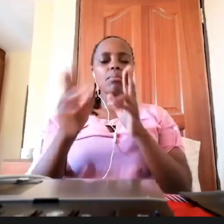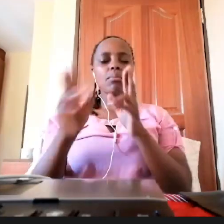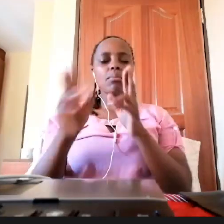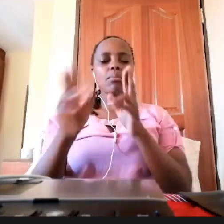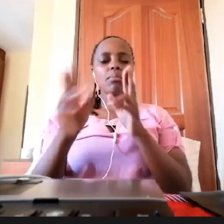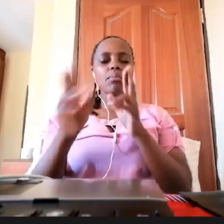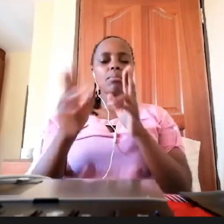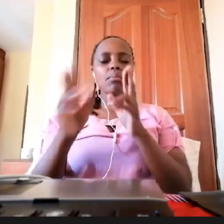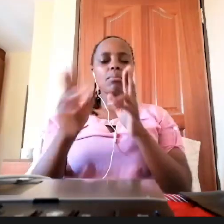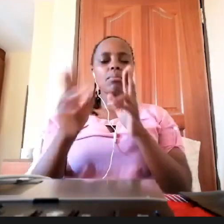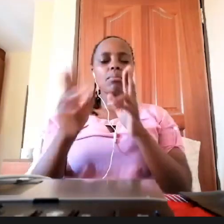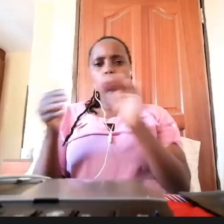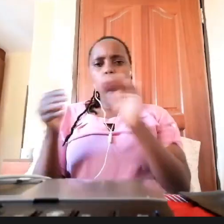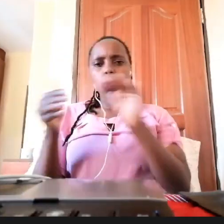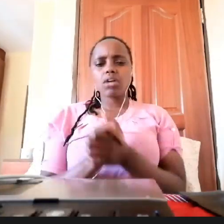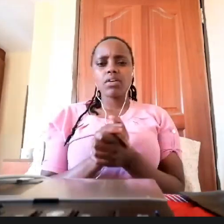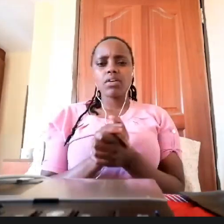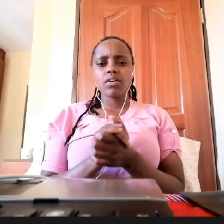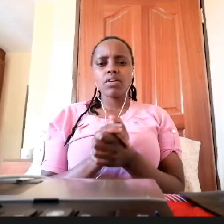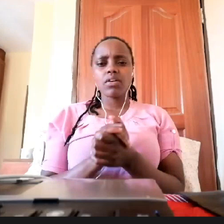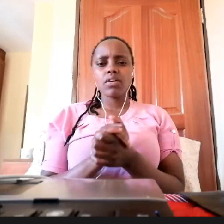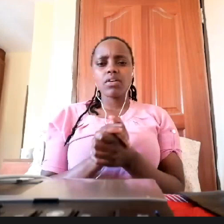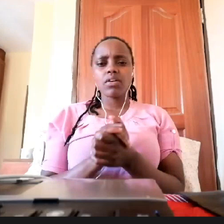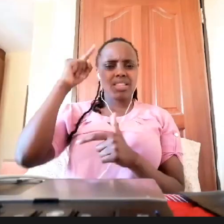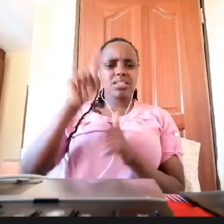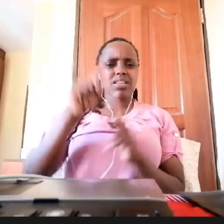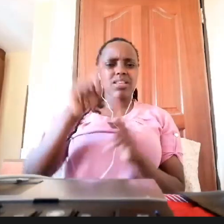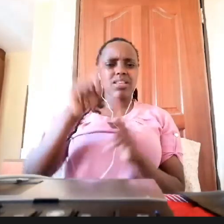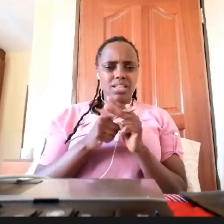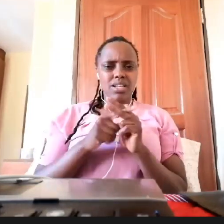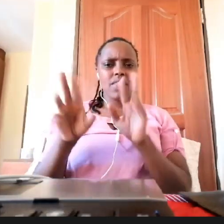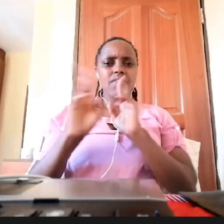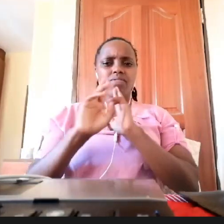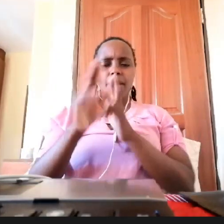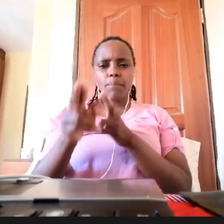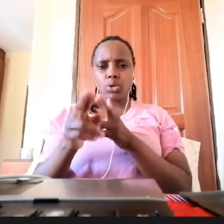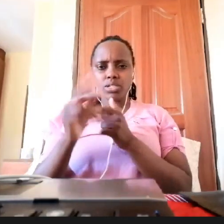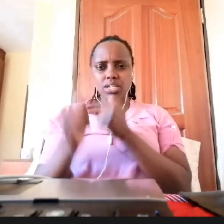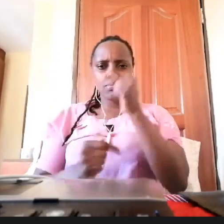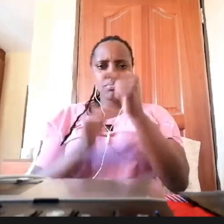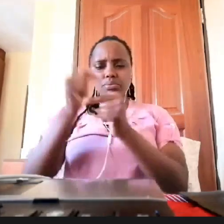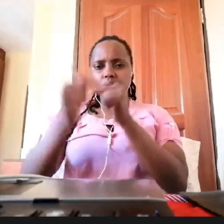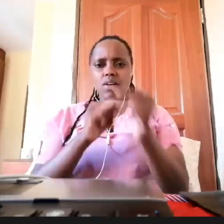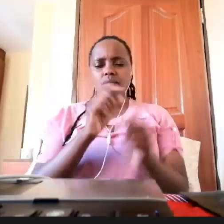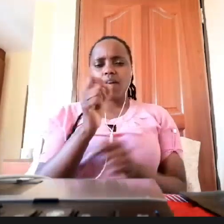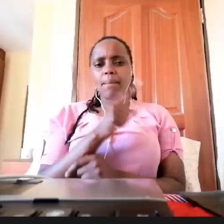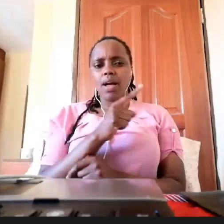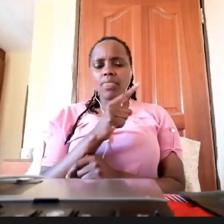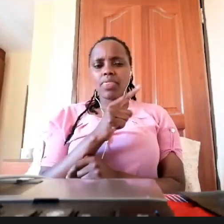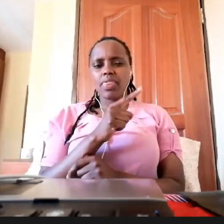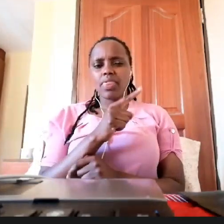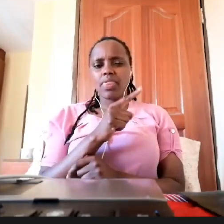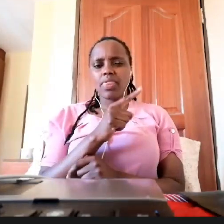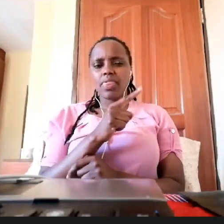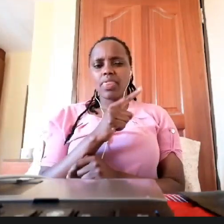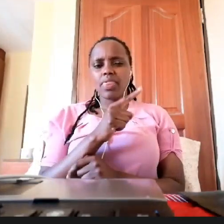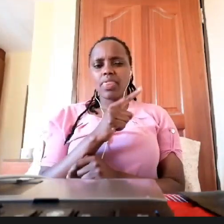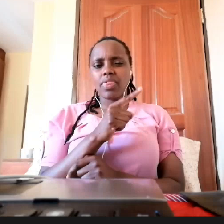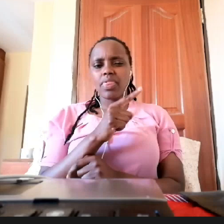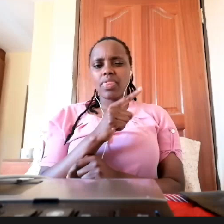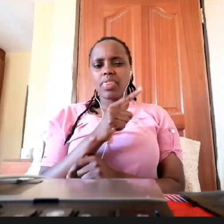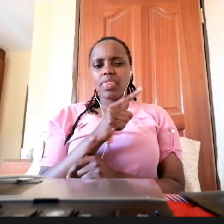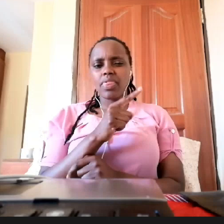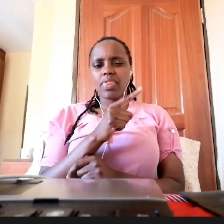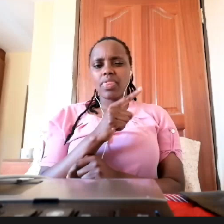questions, and I think they started their reporting process mid-2018. So at that point,